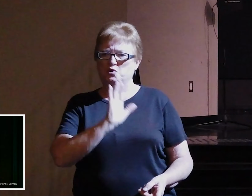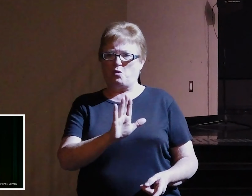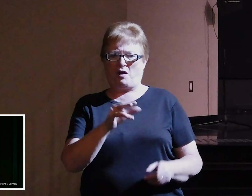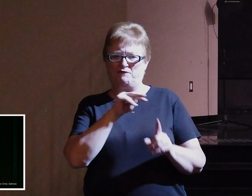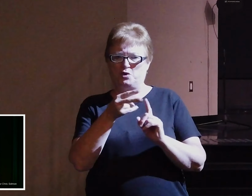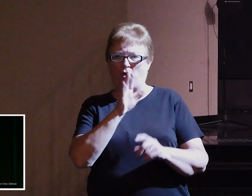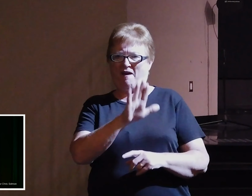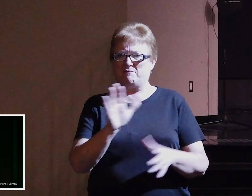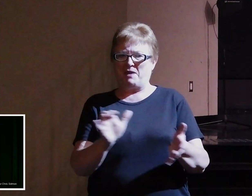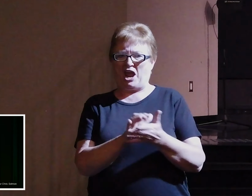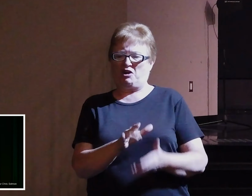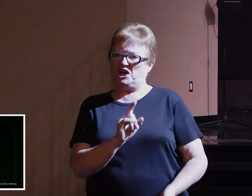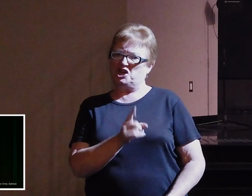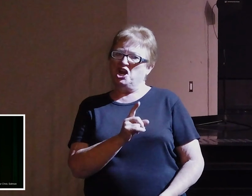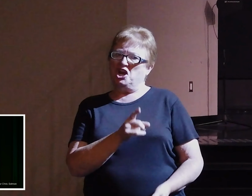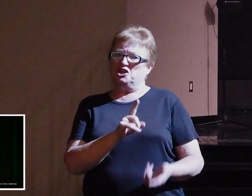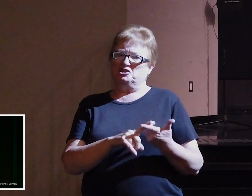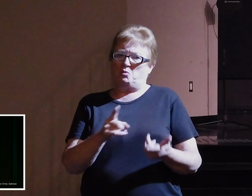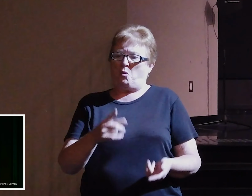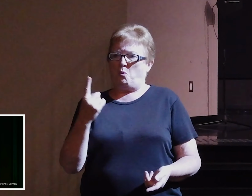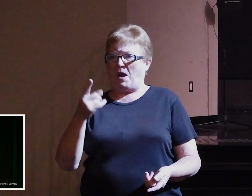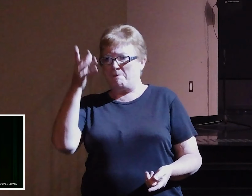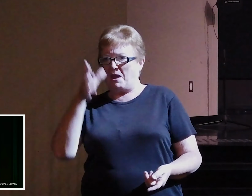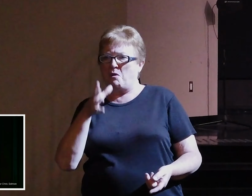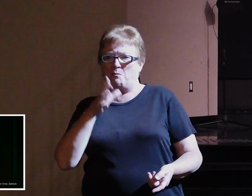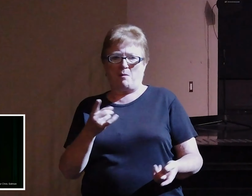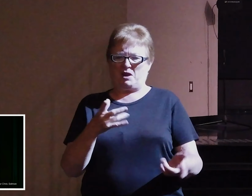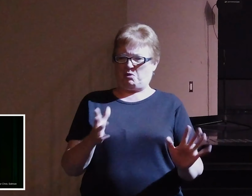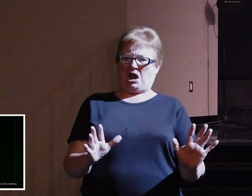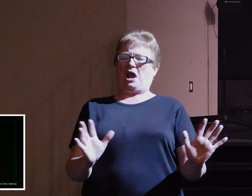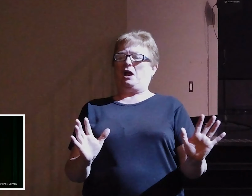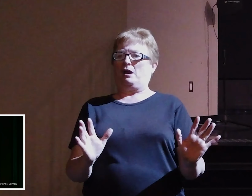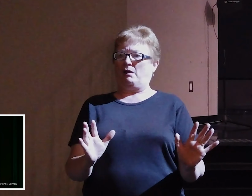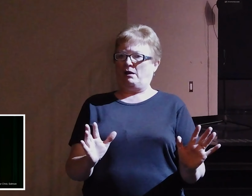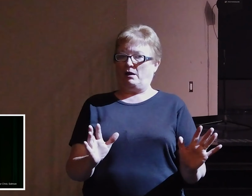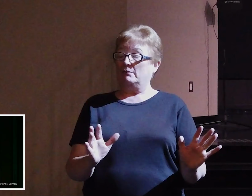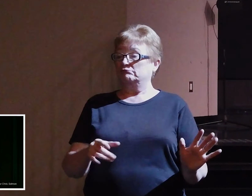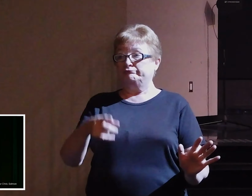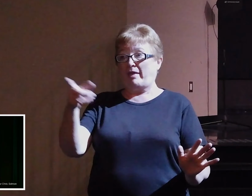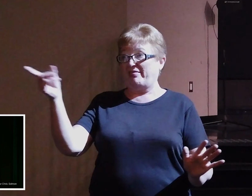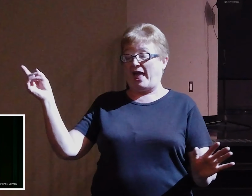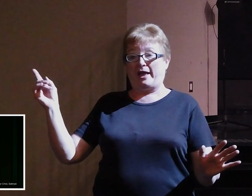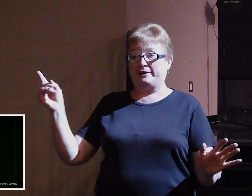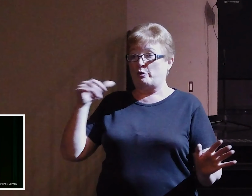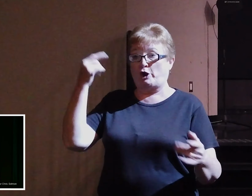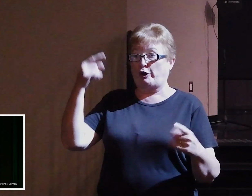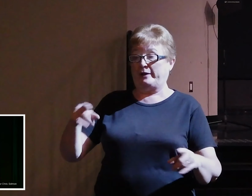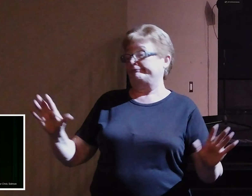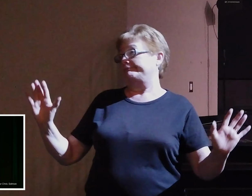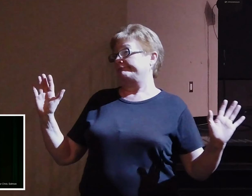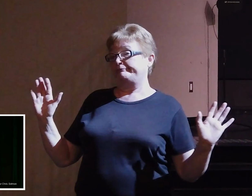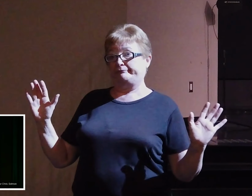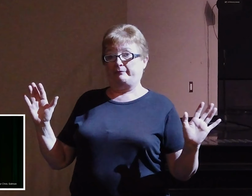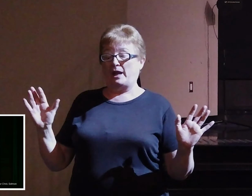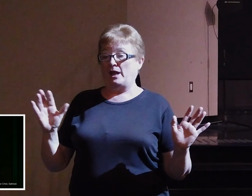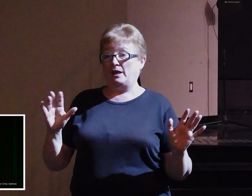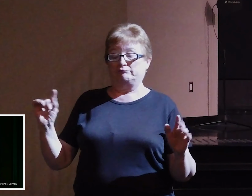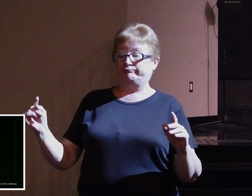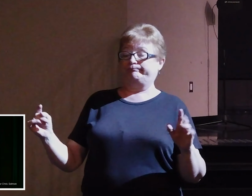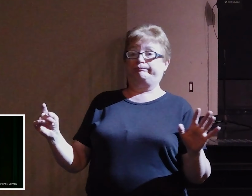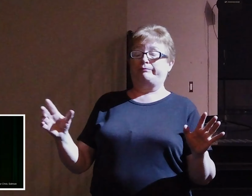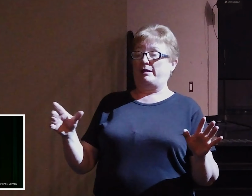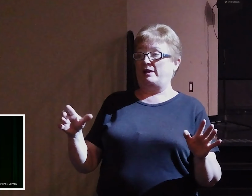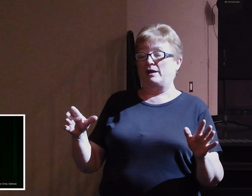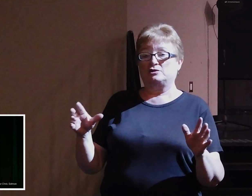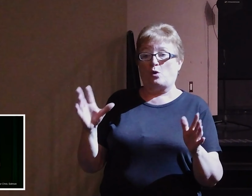This is crazy. Except scripture is saying, don't be surprised. Don't be surprised. This is